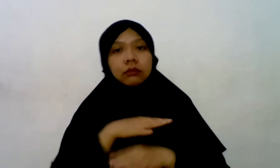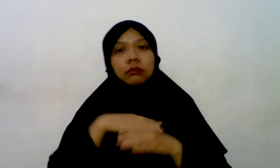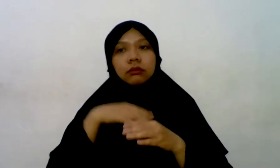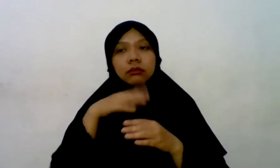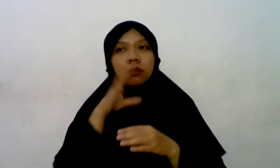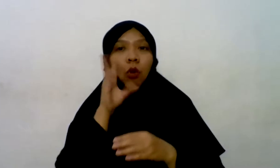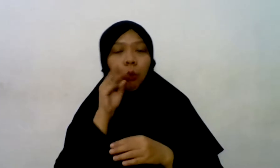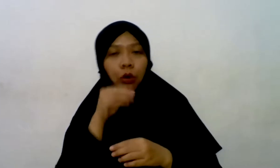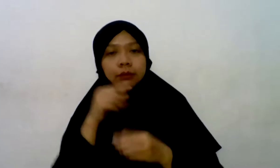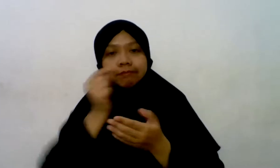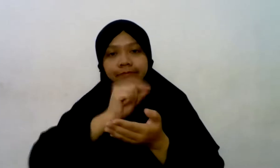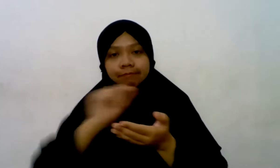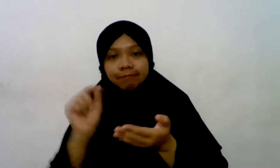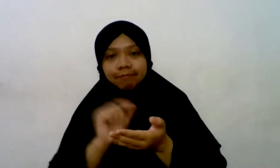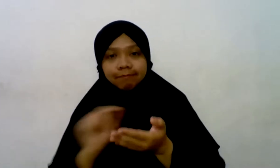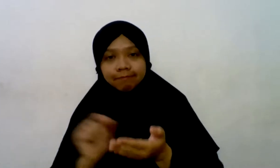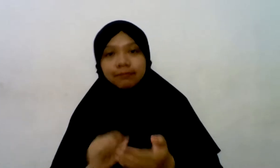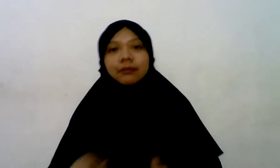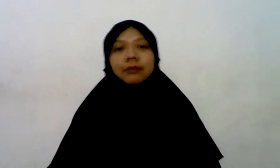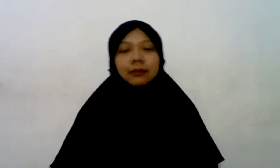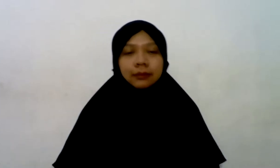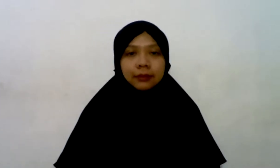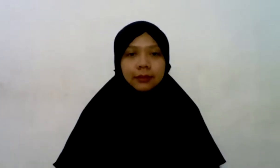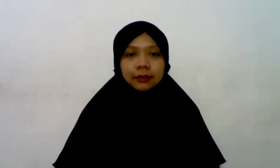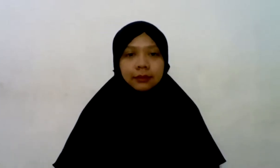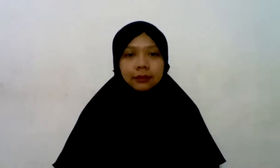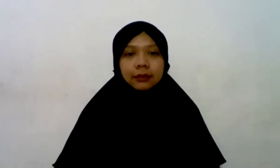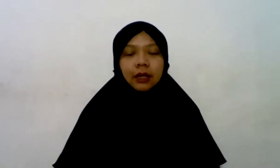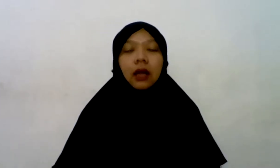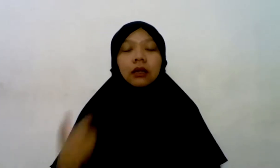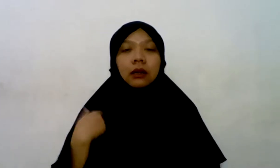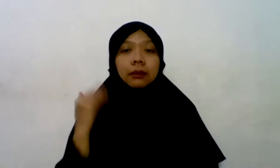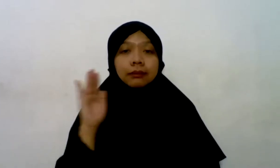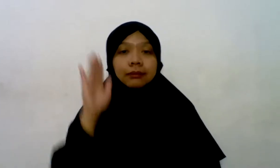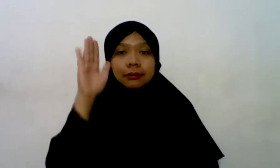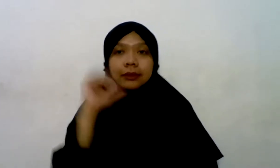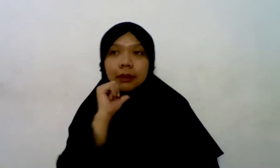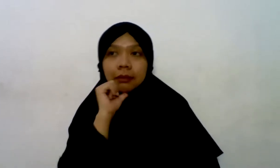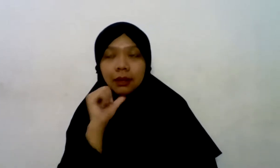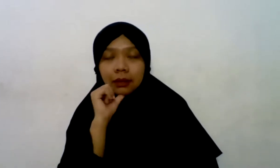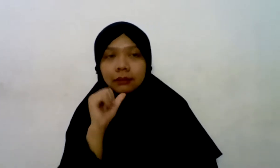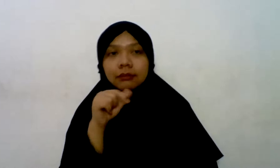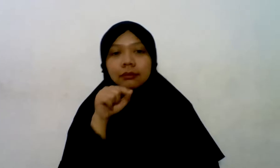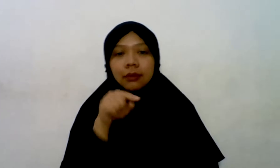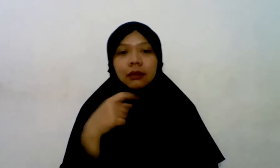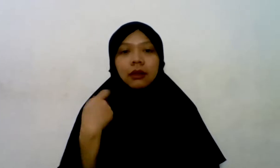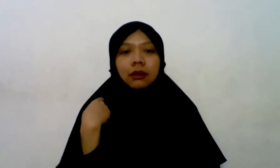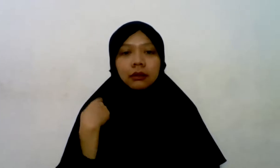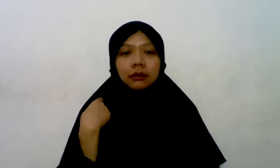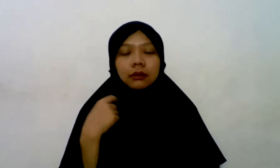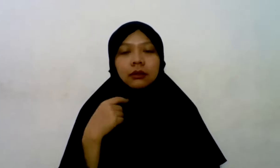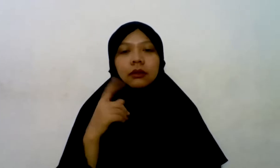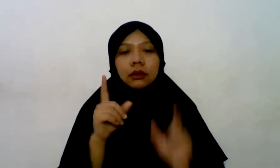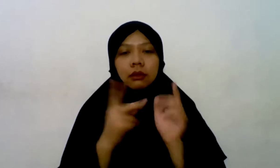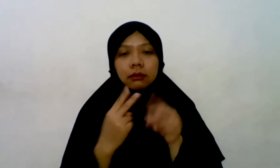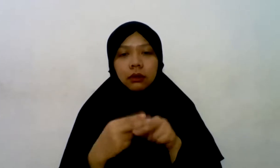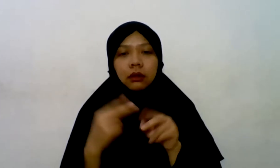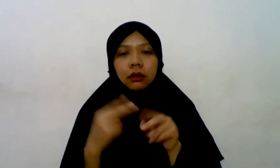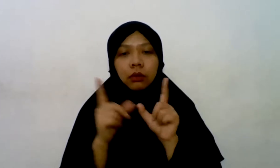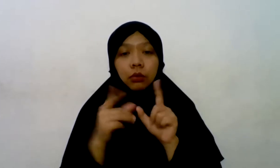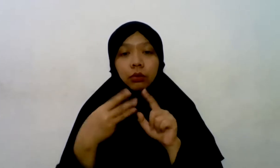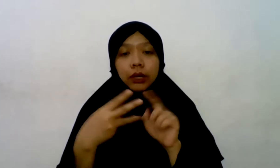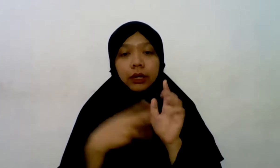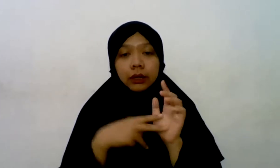two hands raised. First one is Peter McCauley, and then Weni Wandasari, and then there will